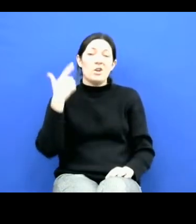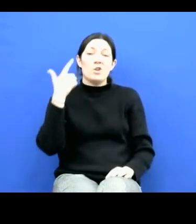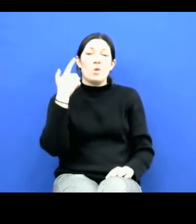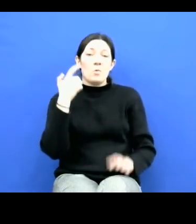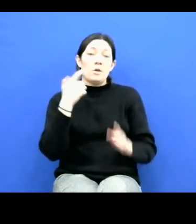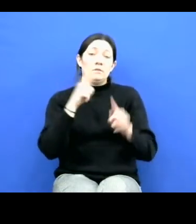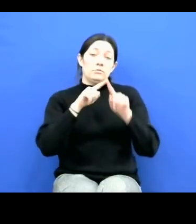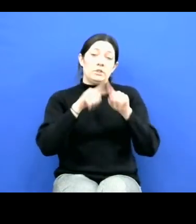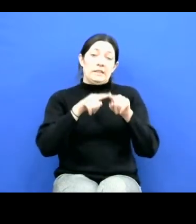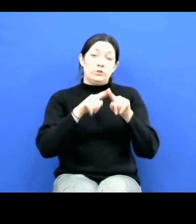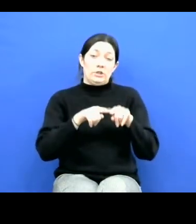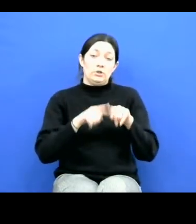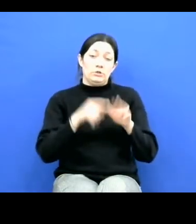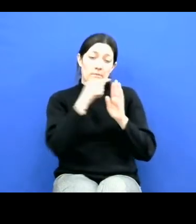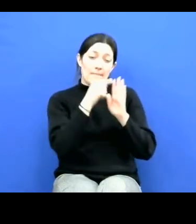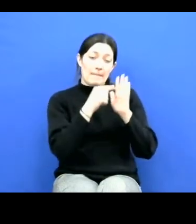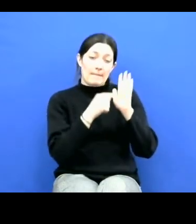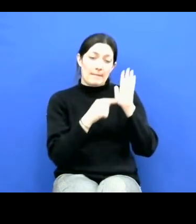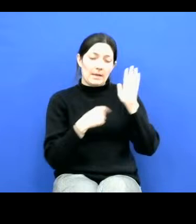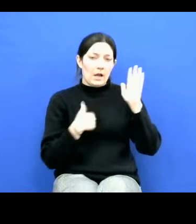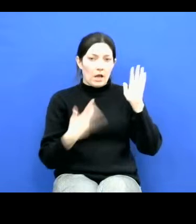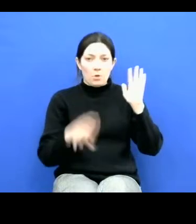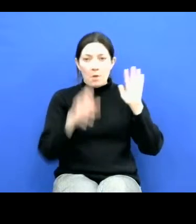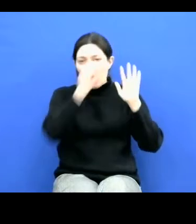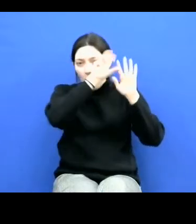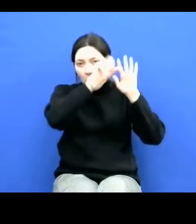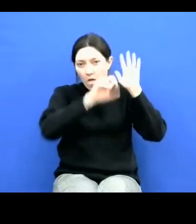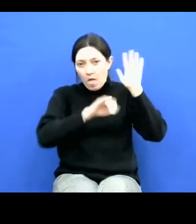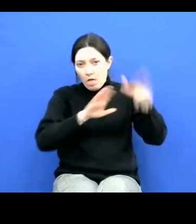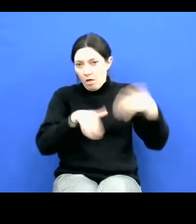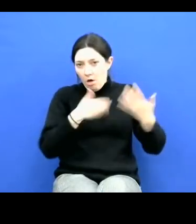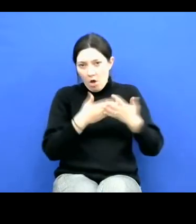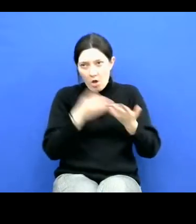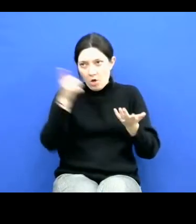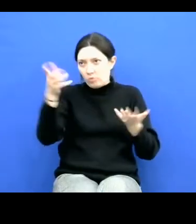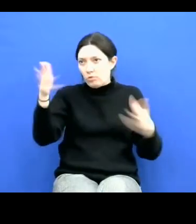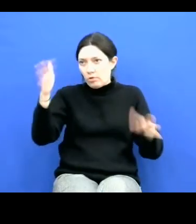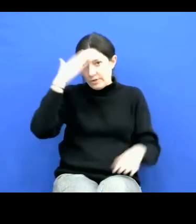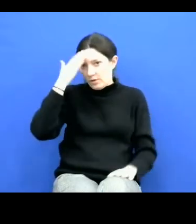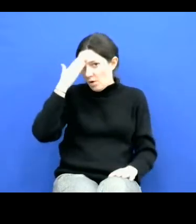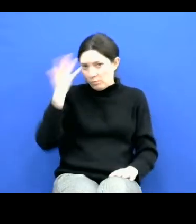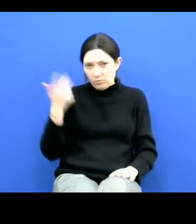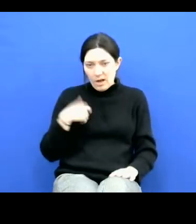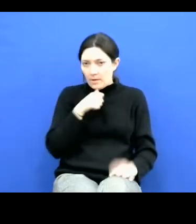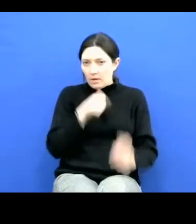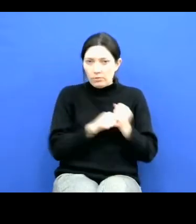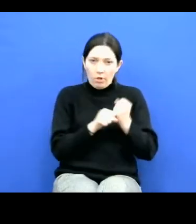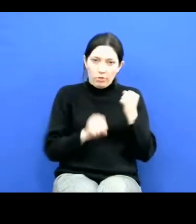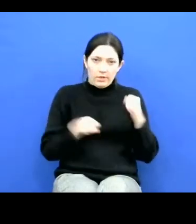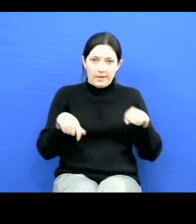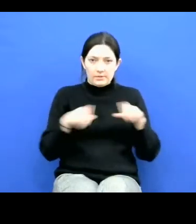gonna lengthen this already long meeting by reading them all. I know you guys are all aware of them.